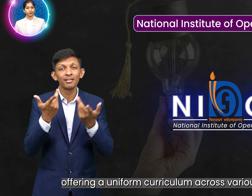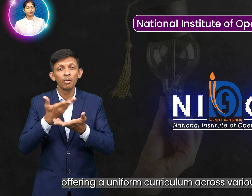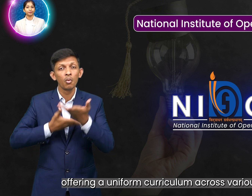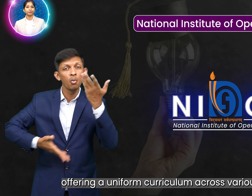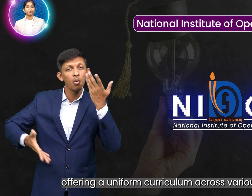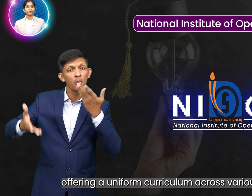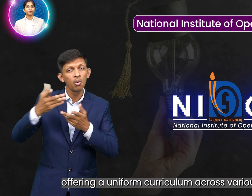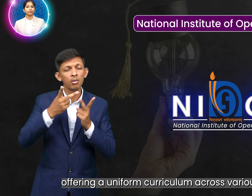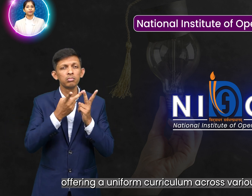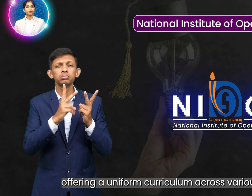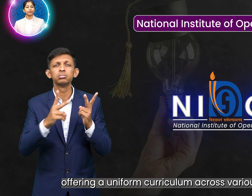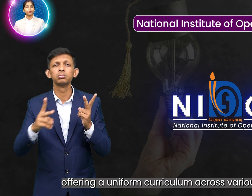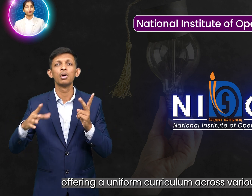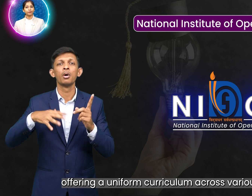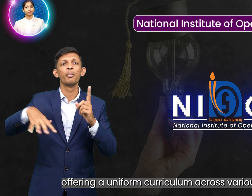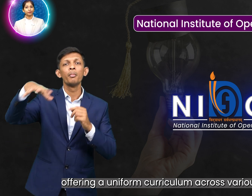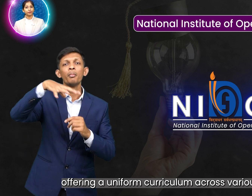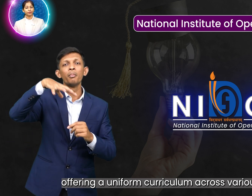regions.